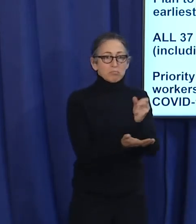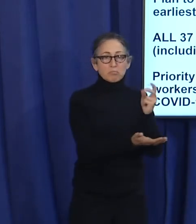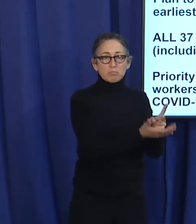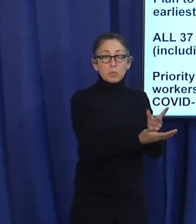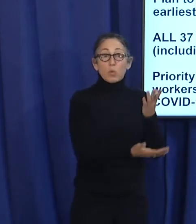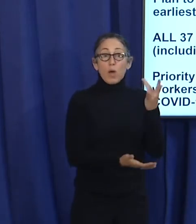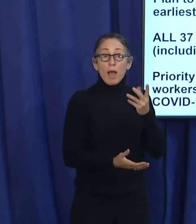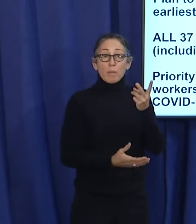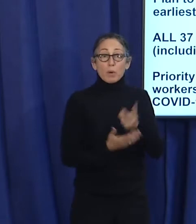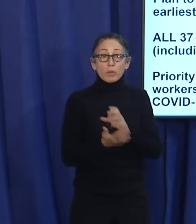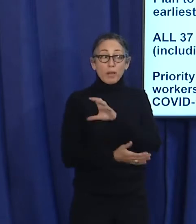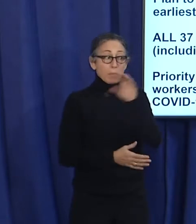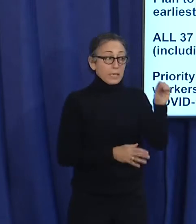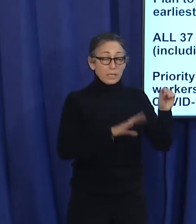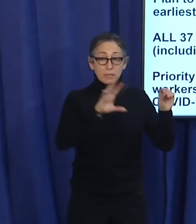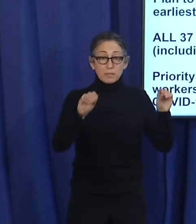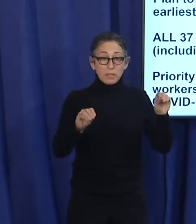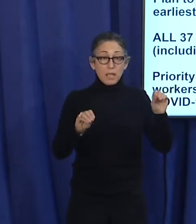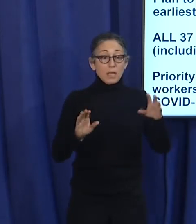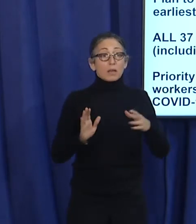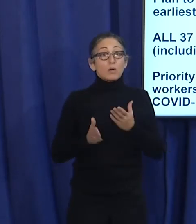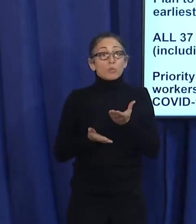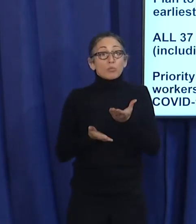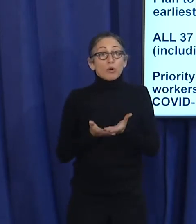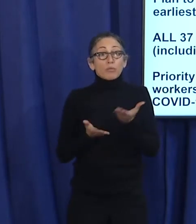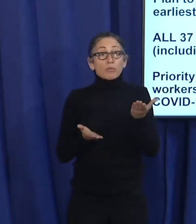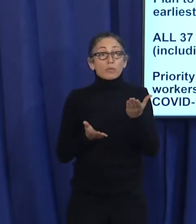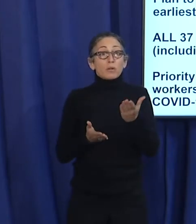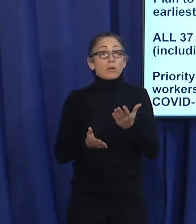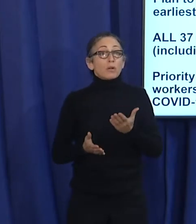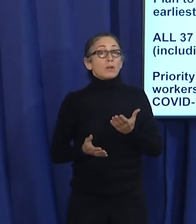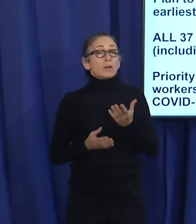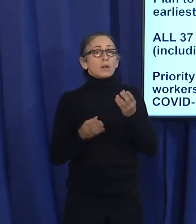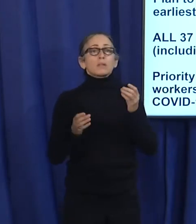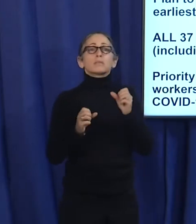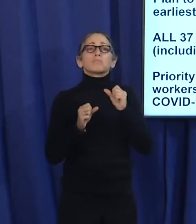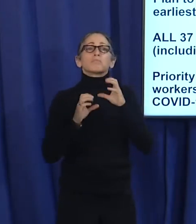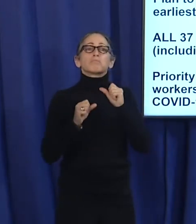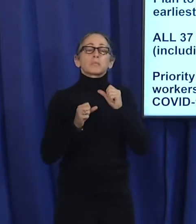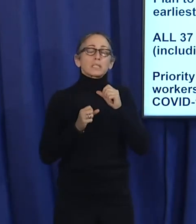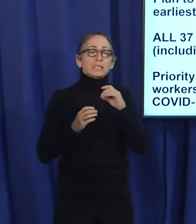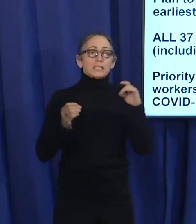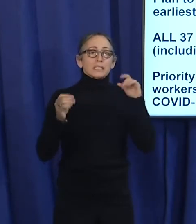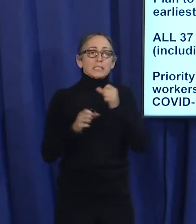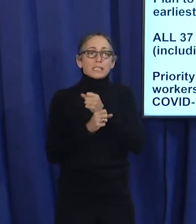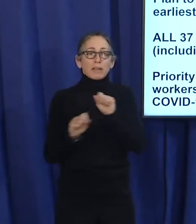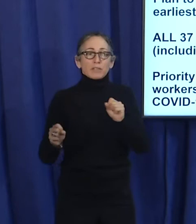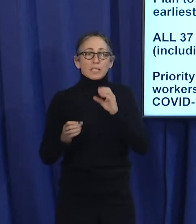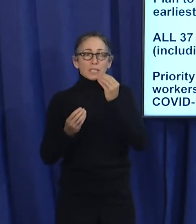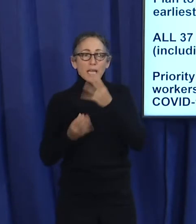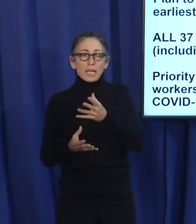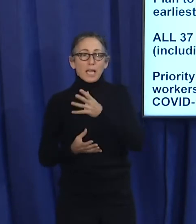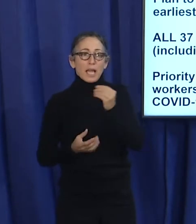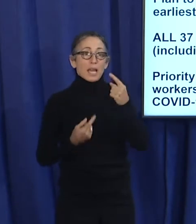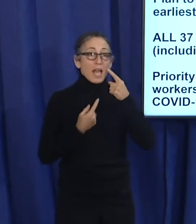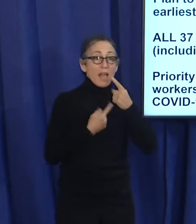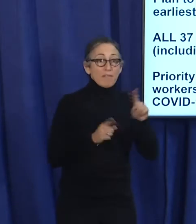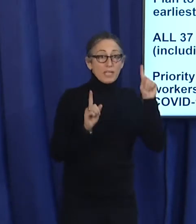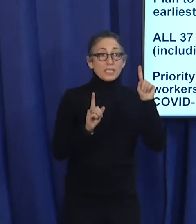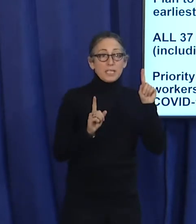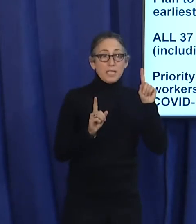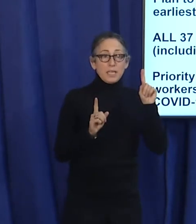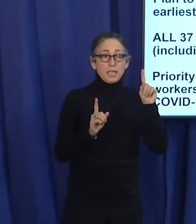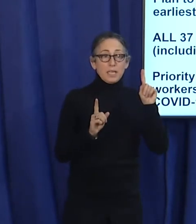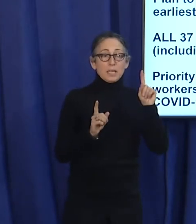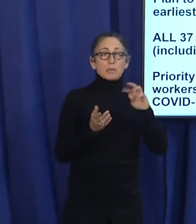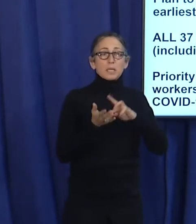have at least preliminarily showed excellent safety data and excellent efficacy data with a vaccine that looks to be more